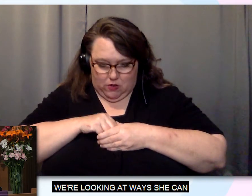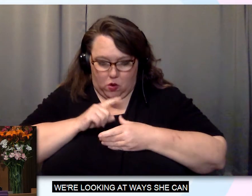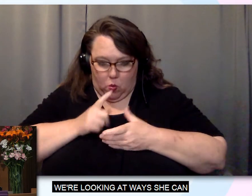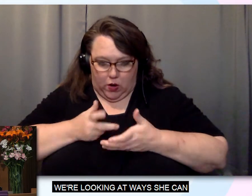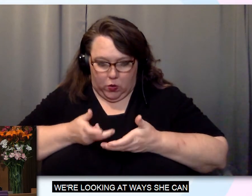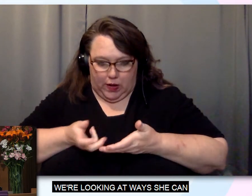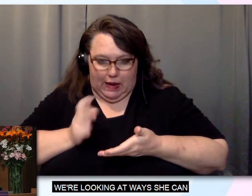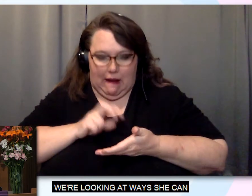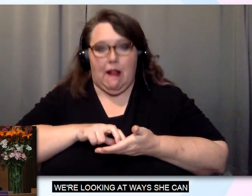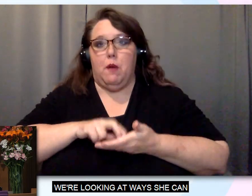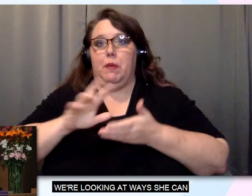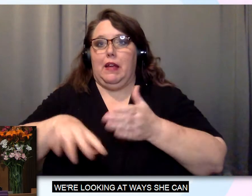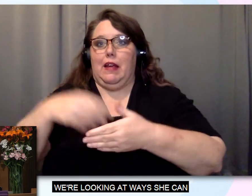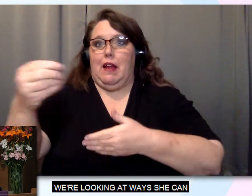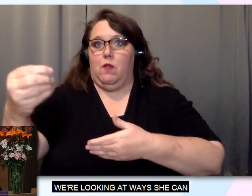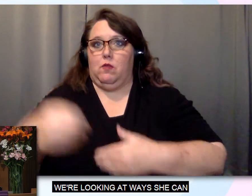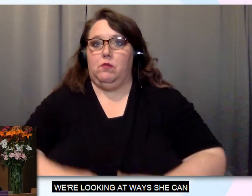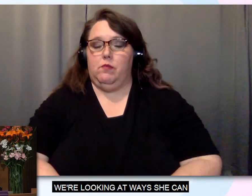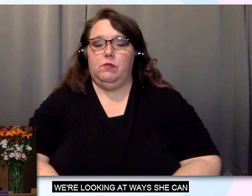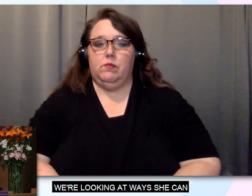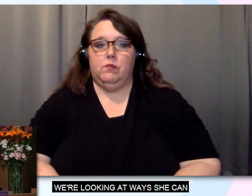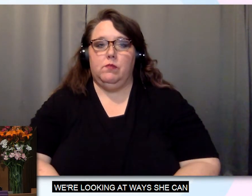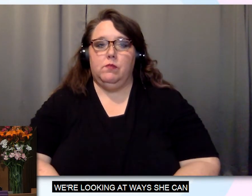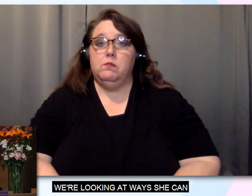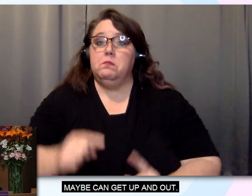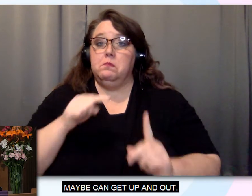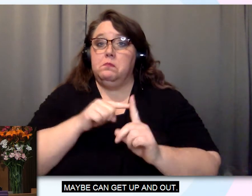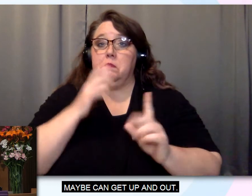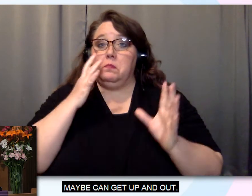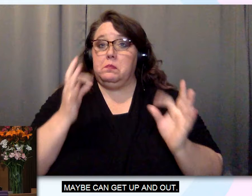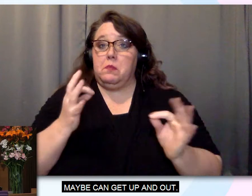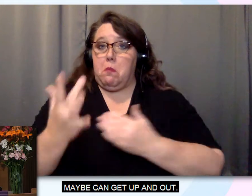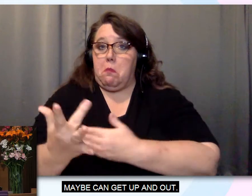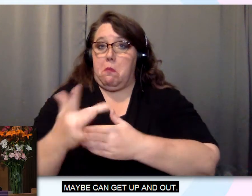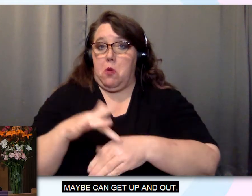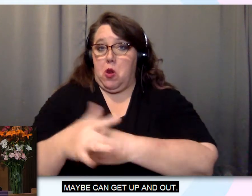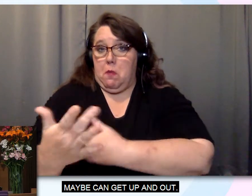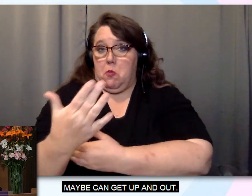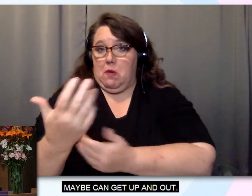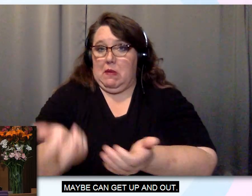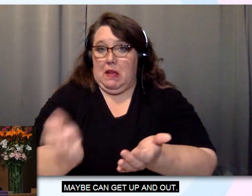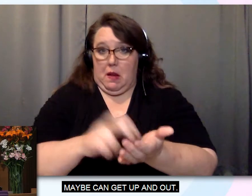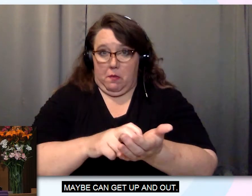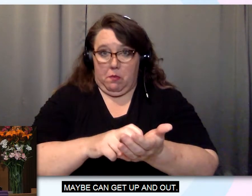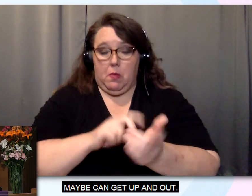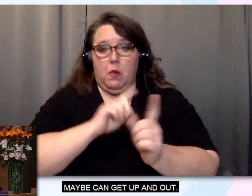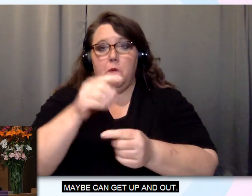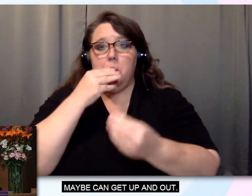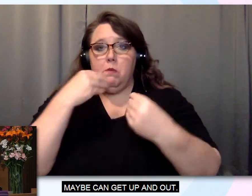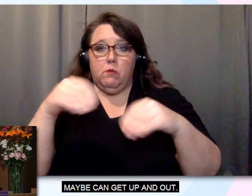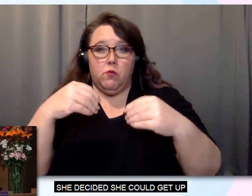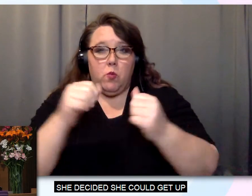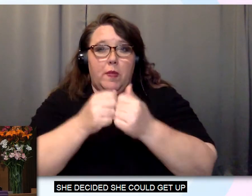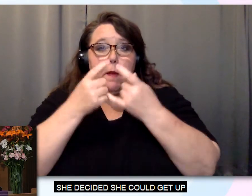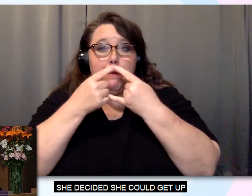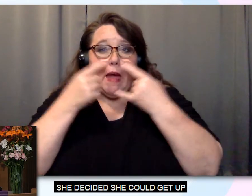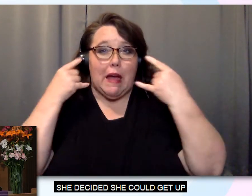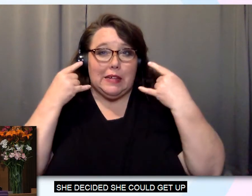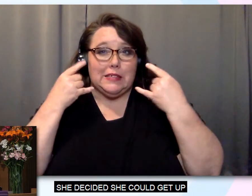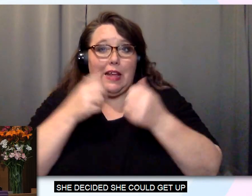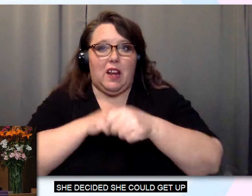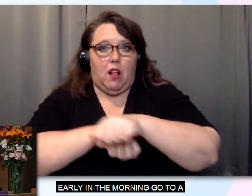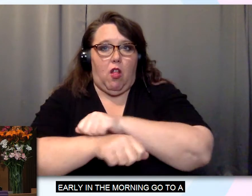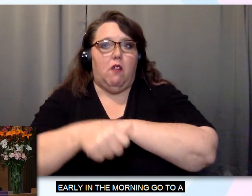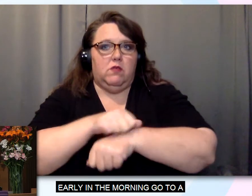ways maybe she could get up and out. And she decided that she could get up early in the morning, go to a grocery